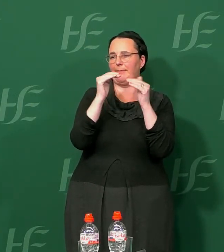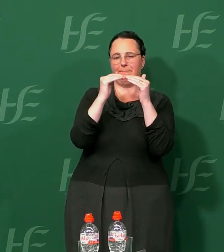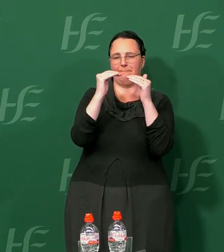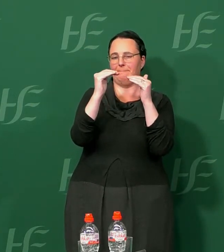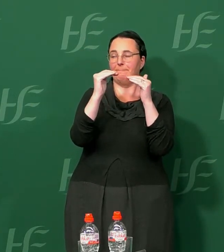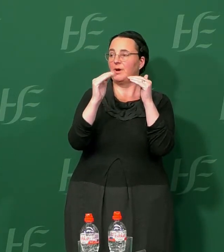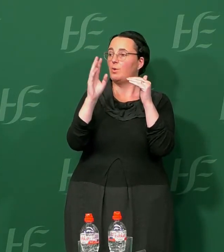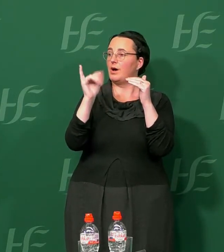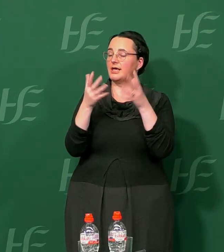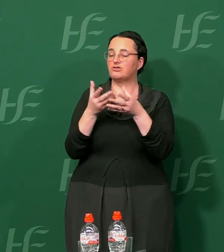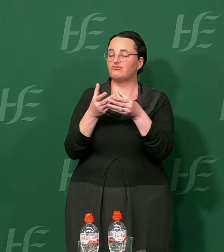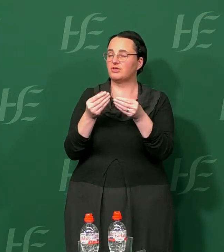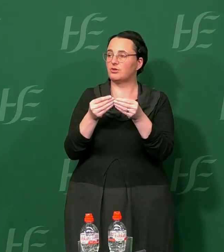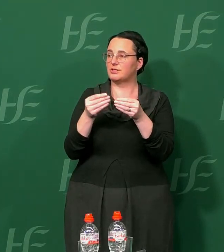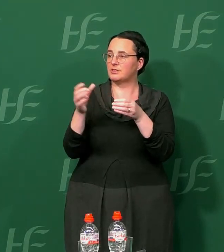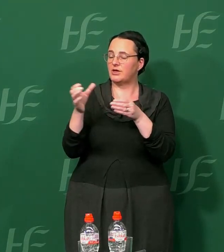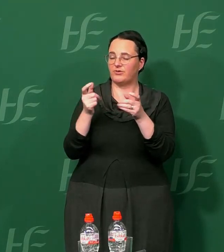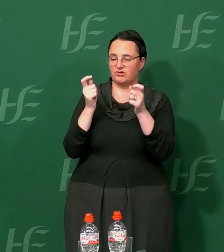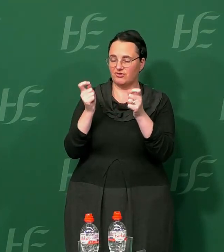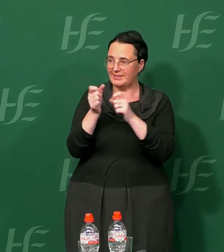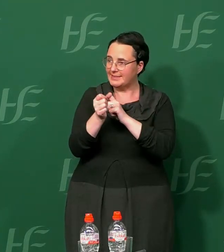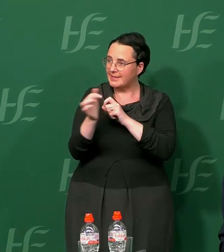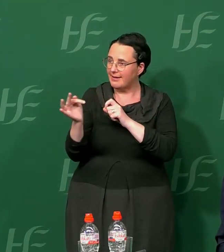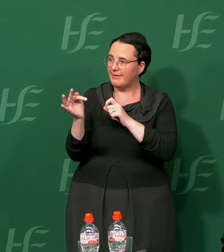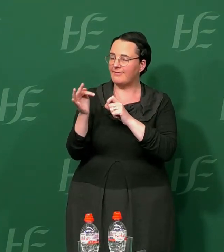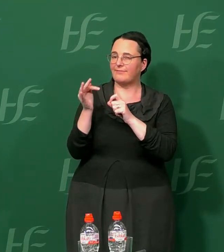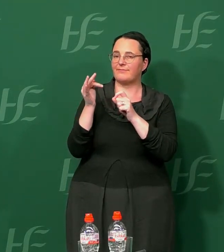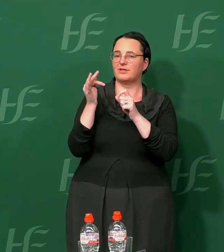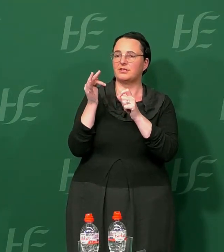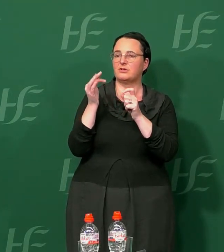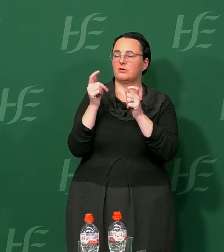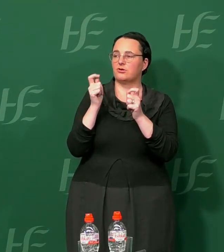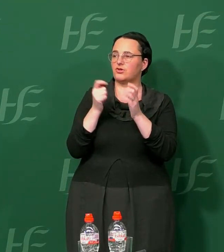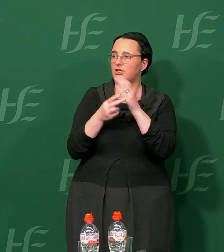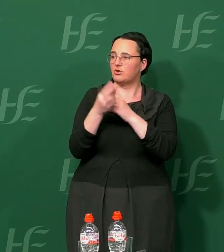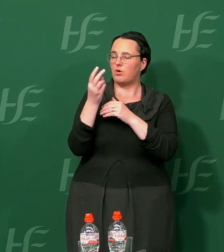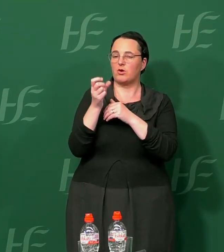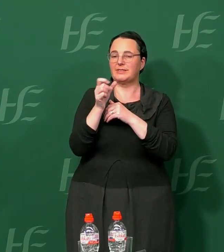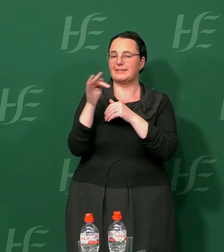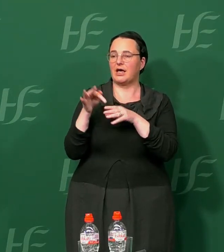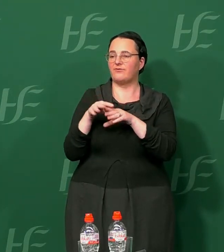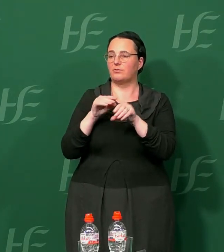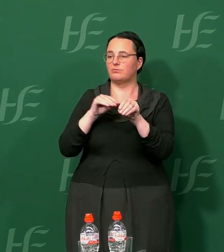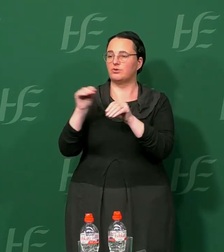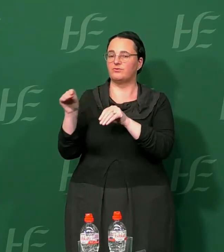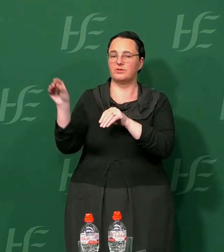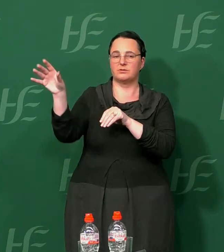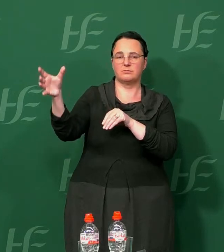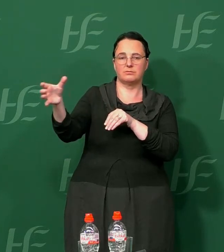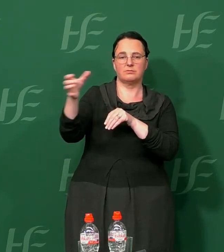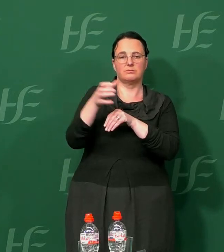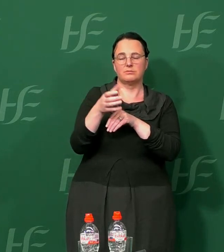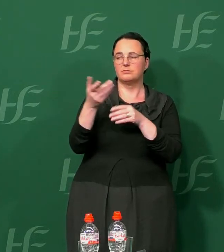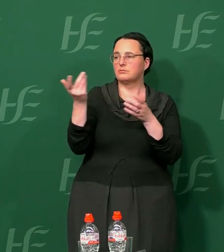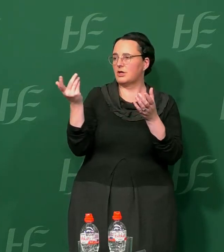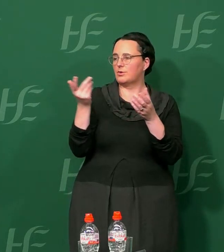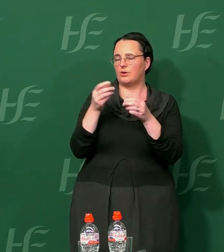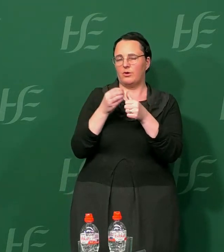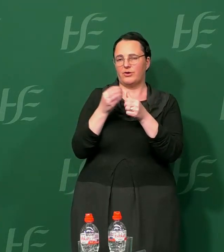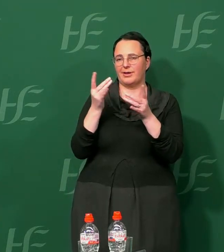simply weren't there between trained staff or staff that had been trained up or redeployed staff or whatever else resource was needed.